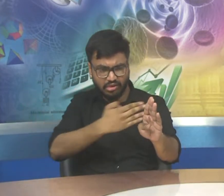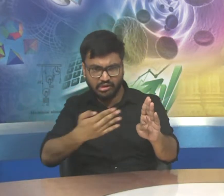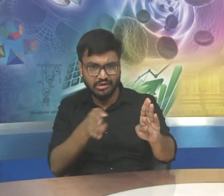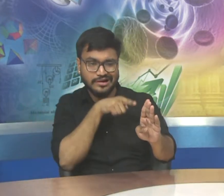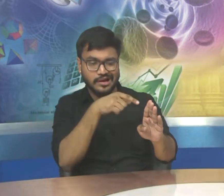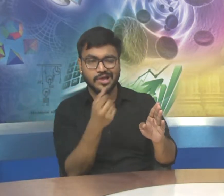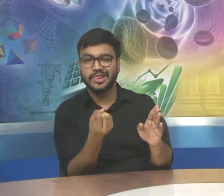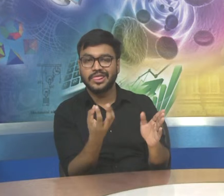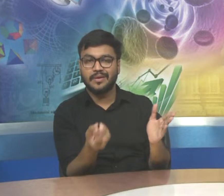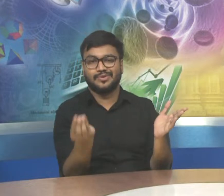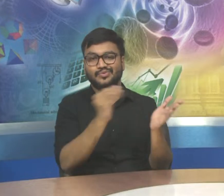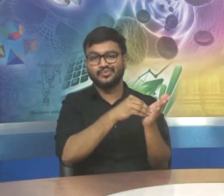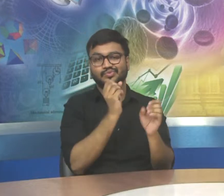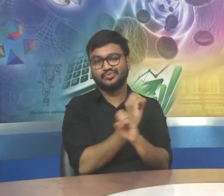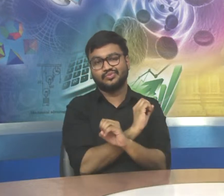in work.